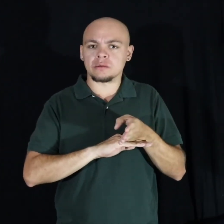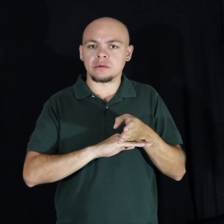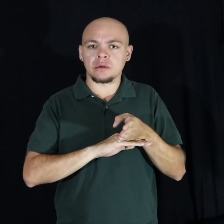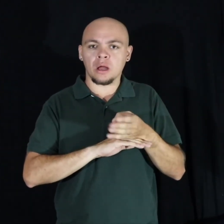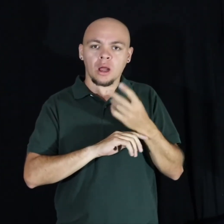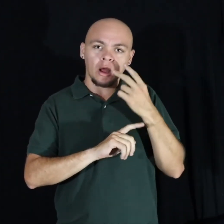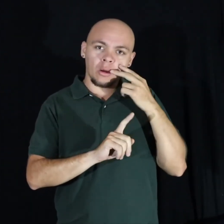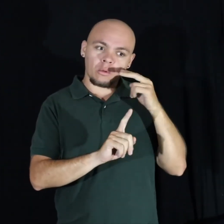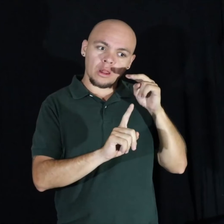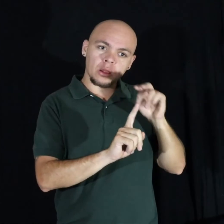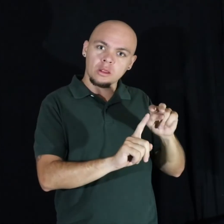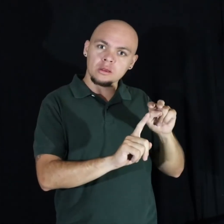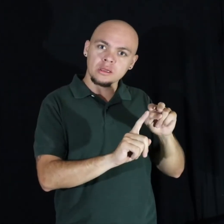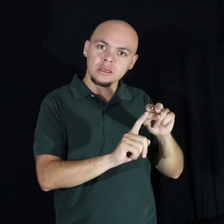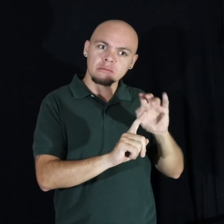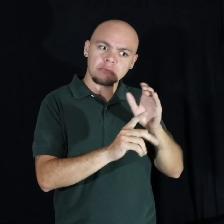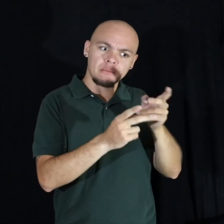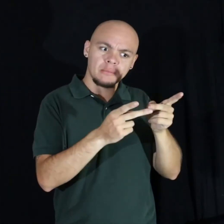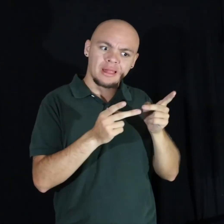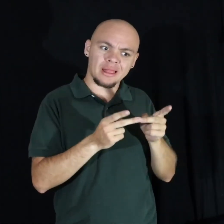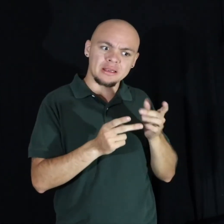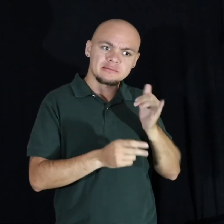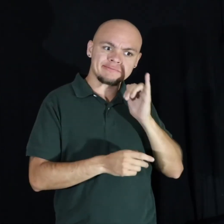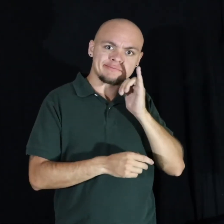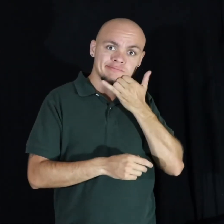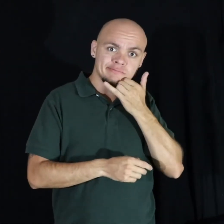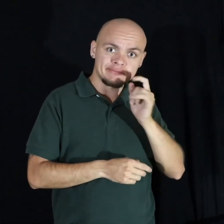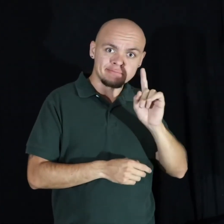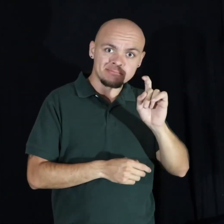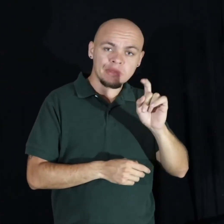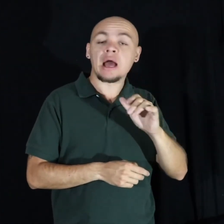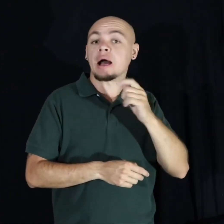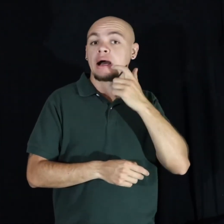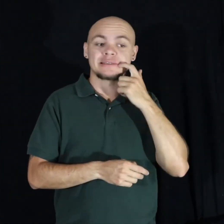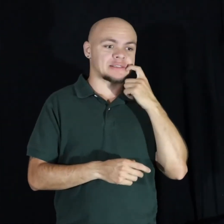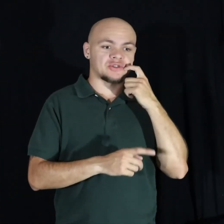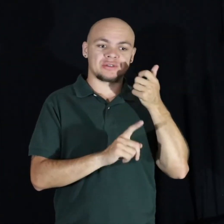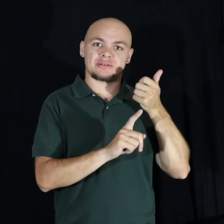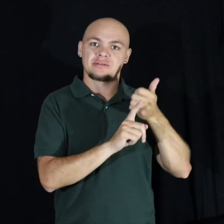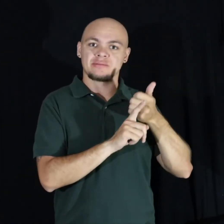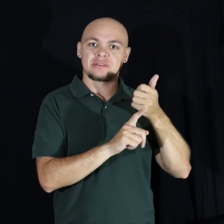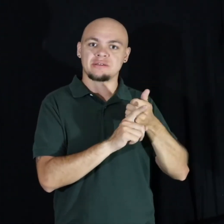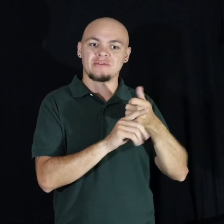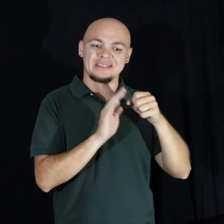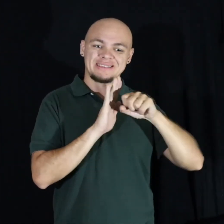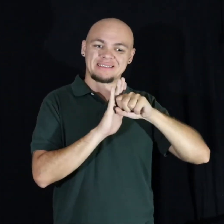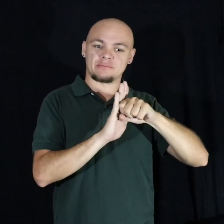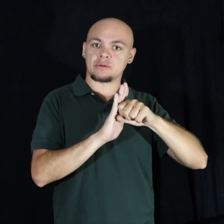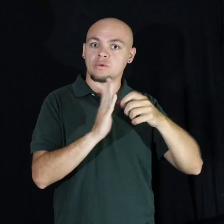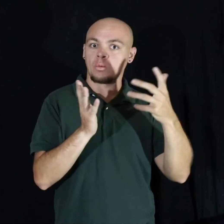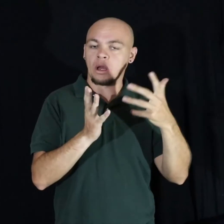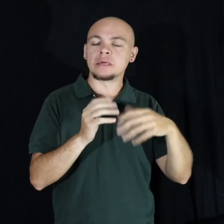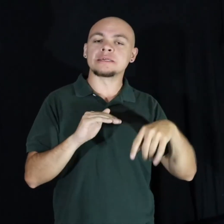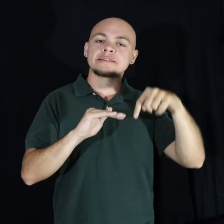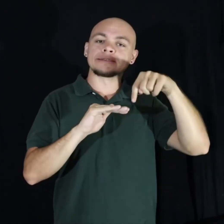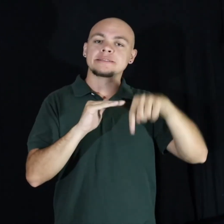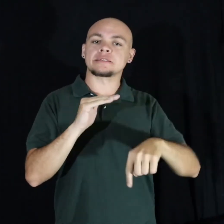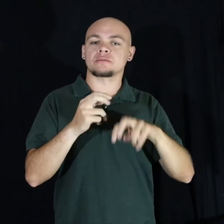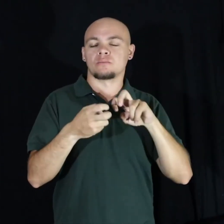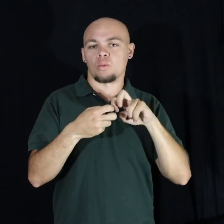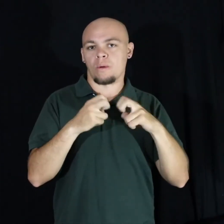looking in the wrong place? Addictions are just the symptom of a deeper problem.